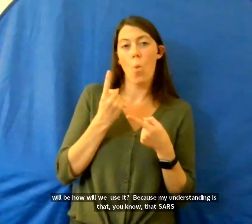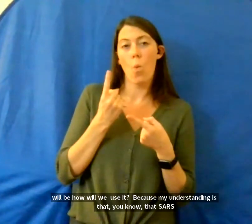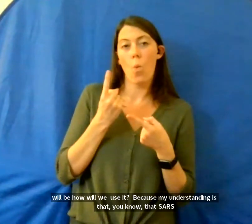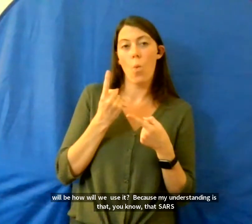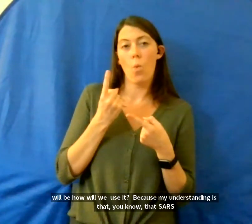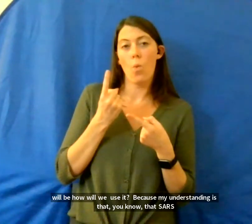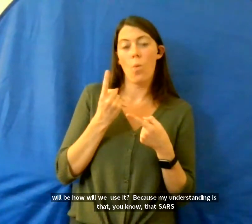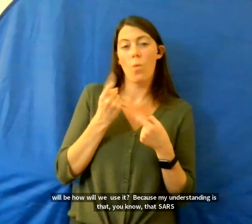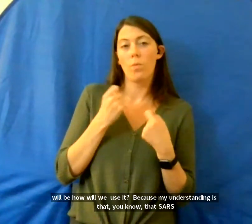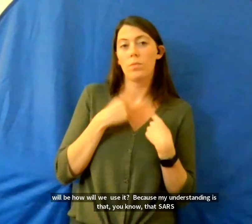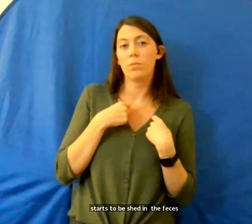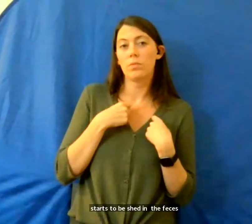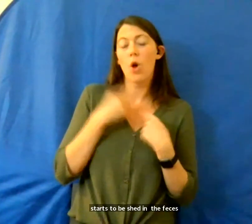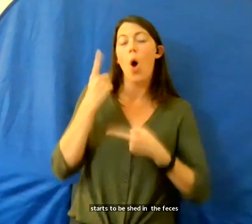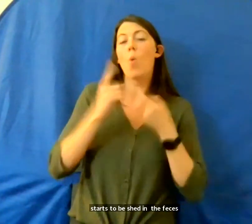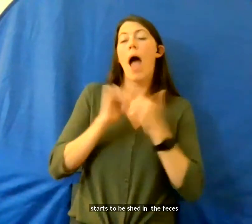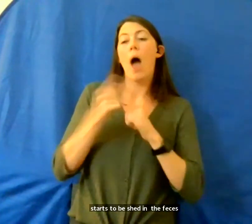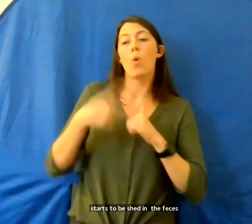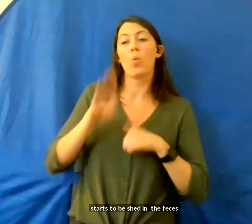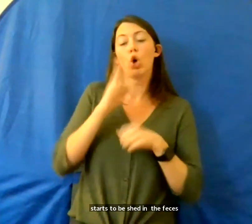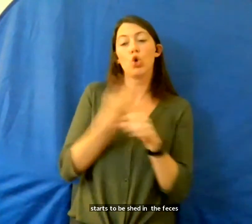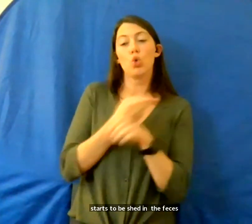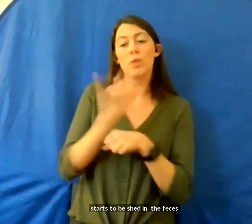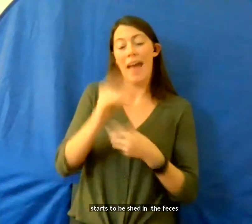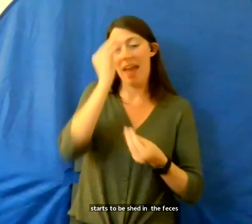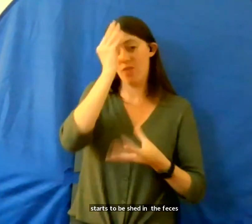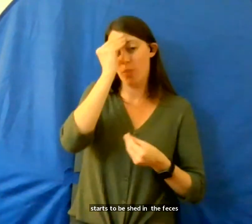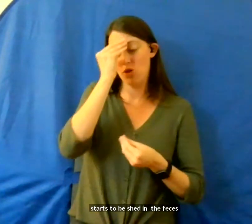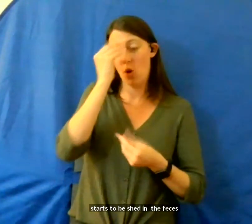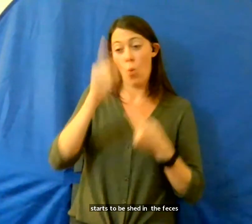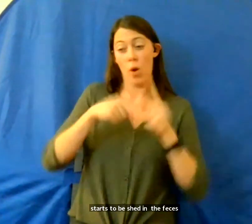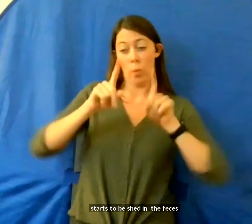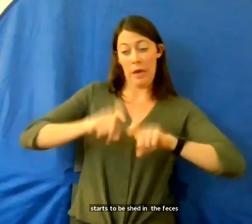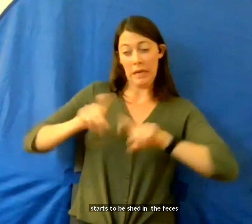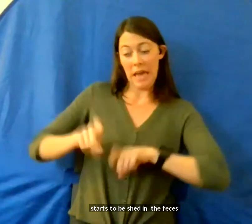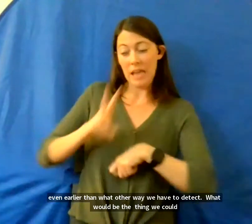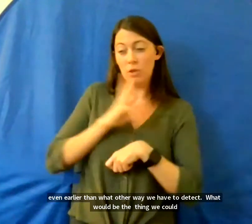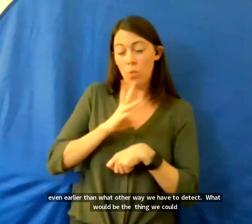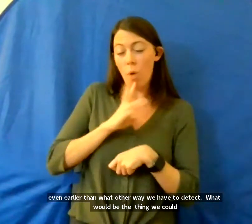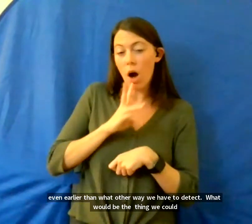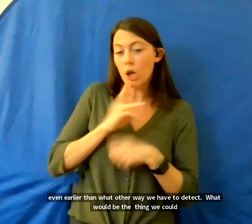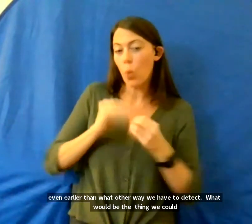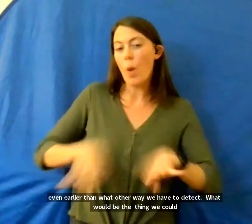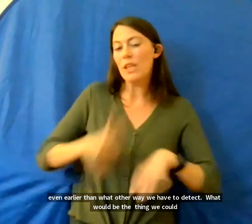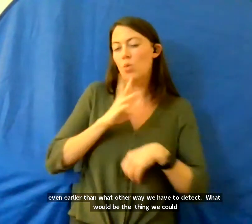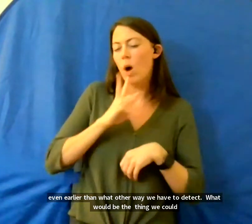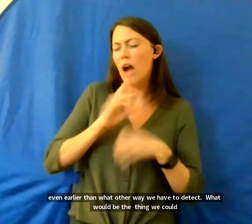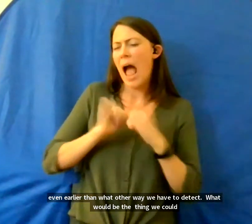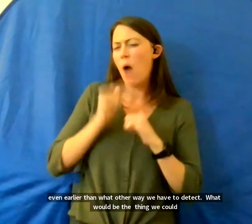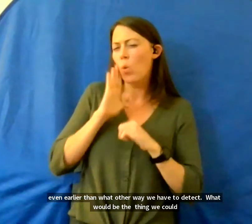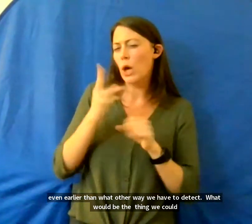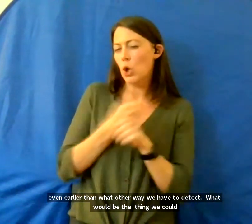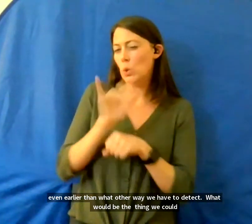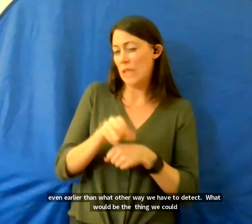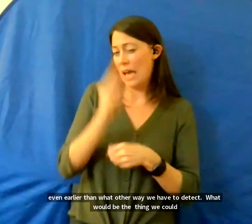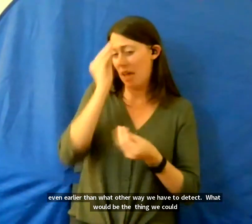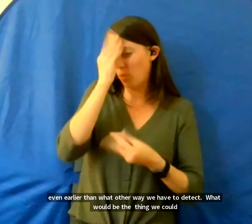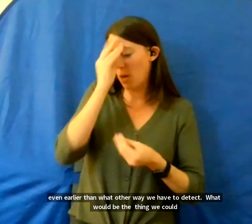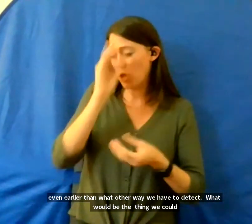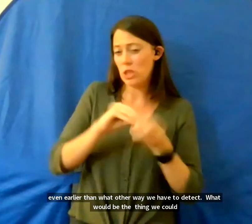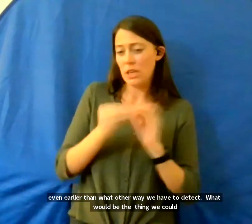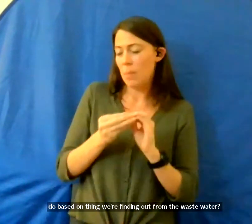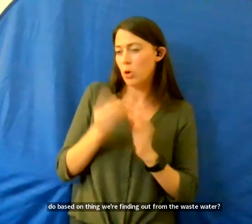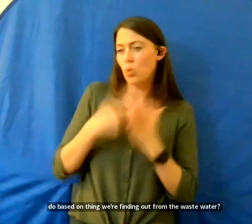we're finding out from the wastewater? Well, so I think some of you may have heard